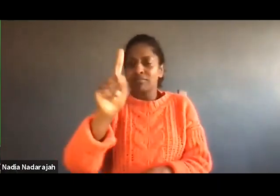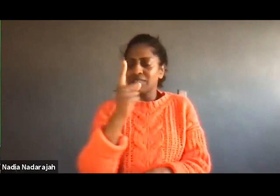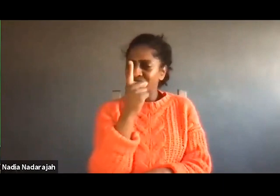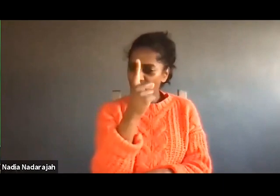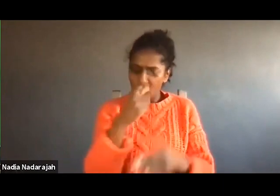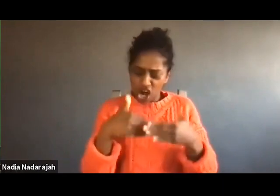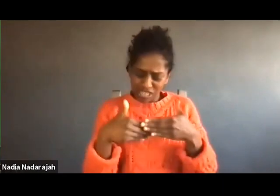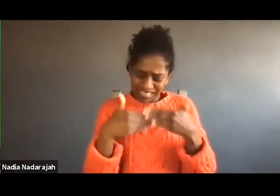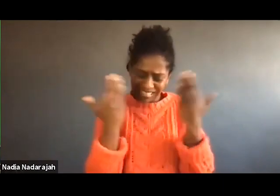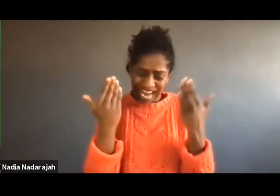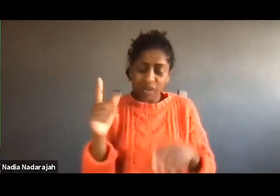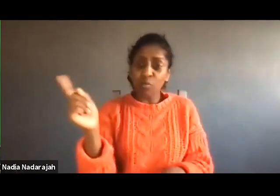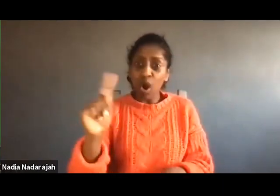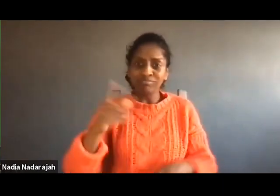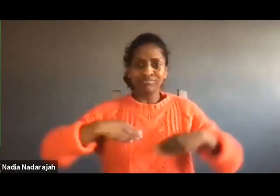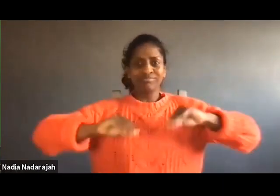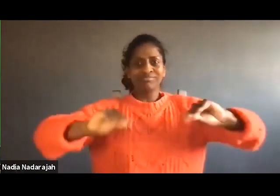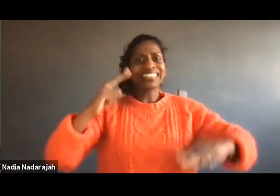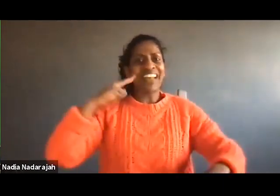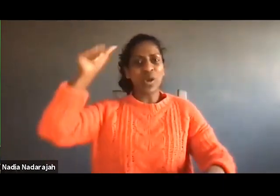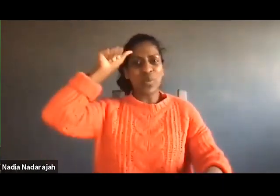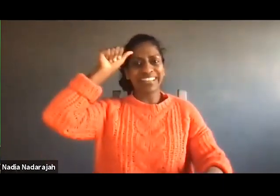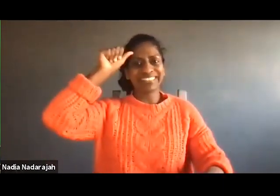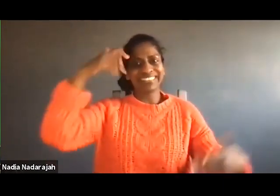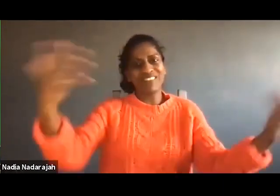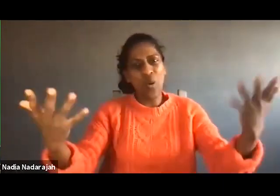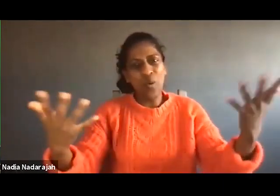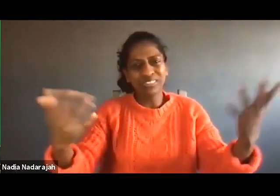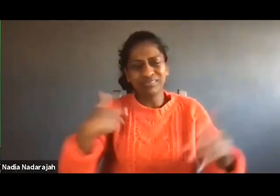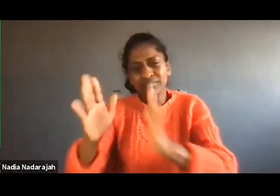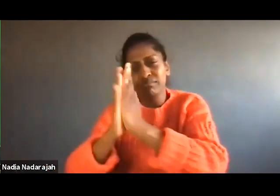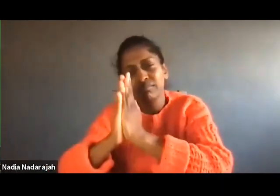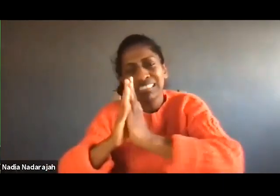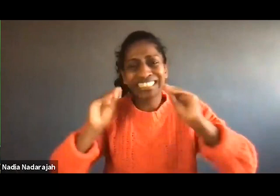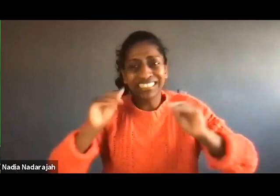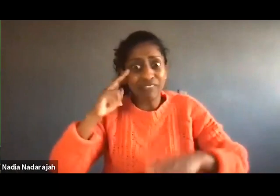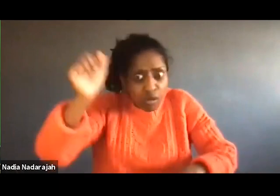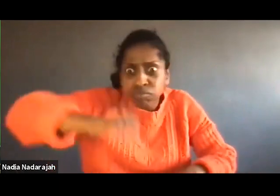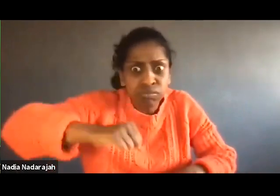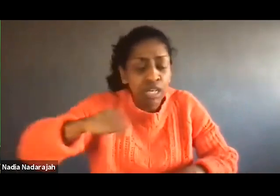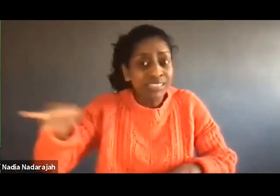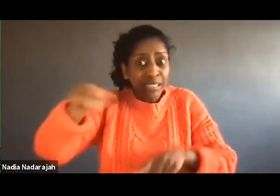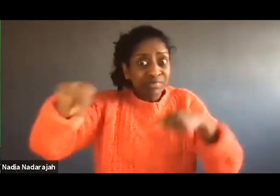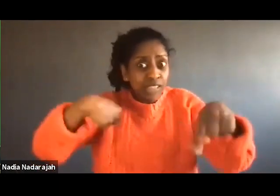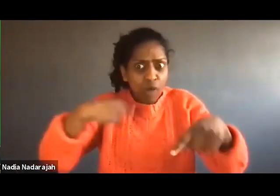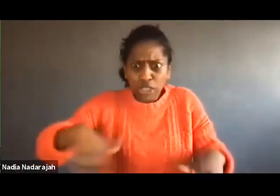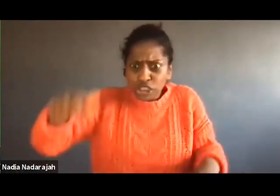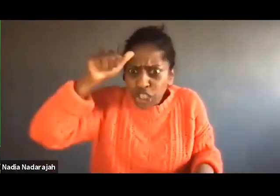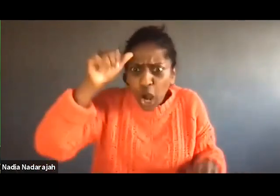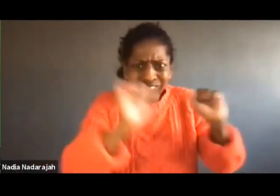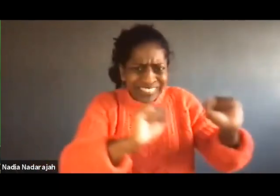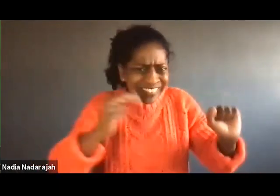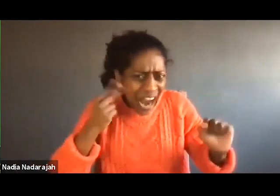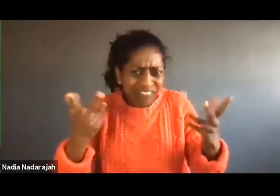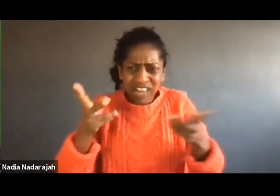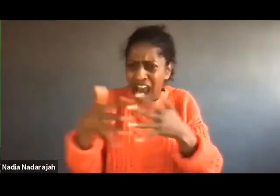every day for rehearsals for most of the shows that I do. And something which is also really important is that they teach a bit